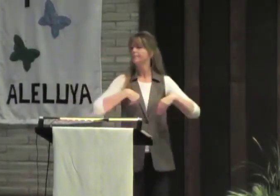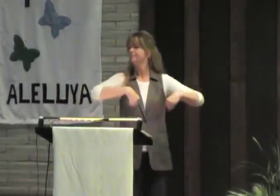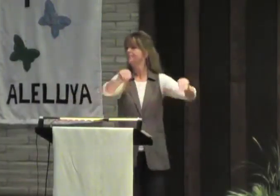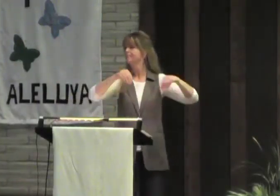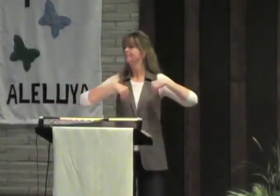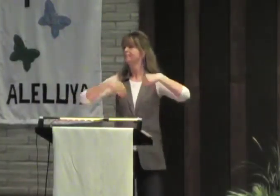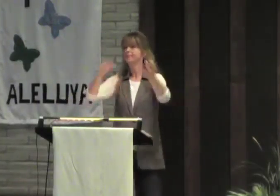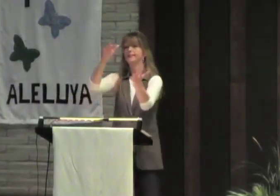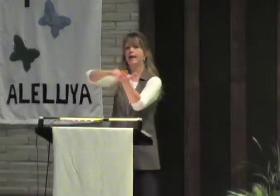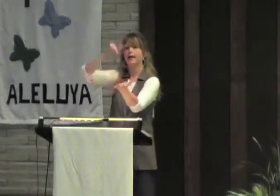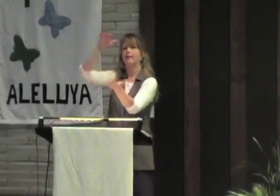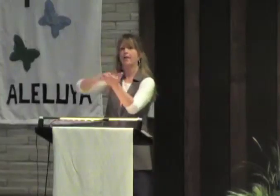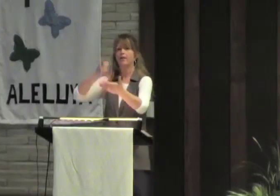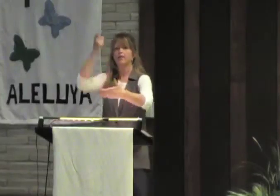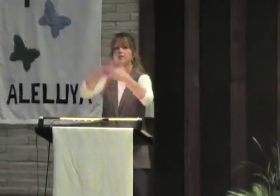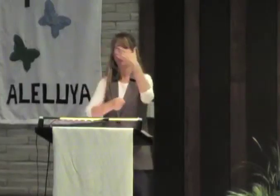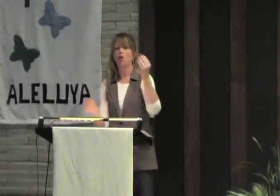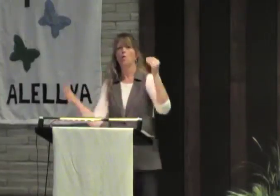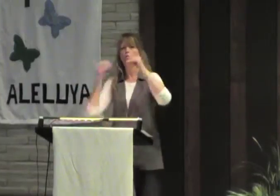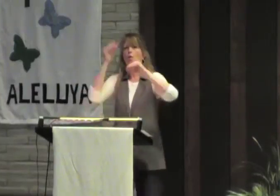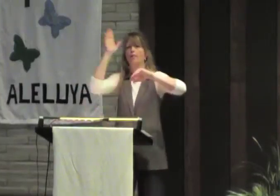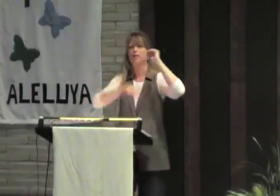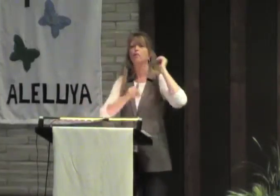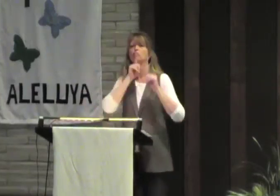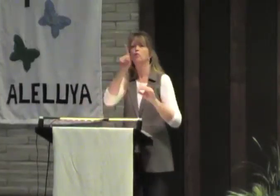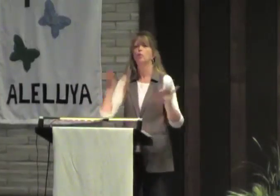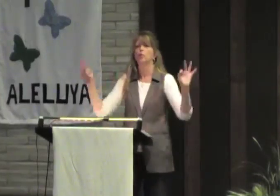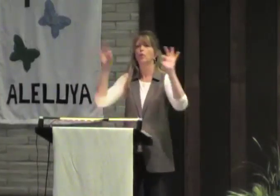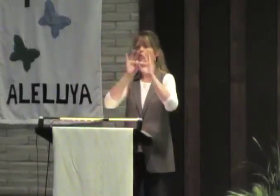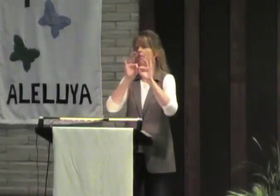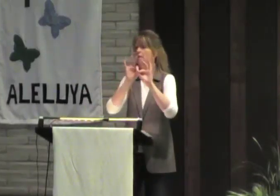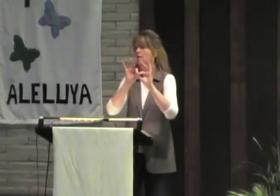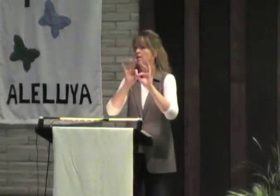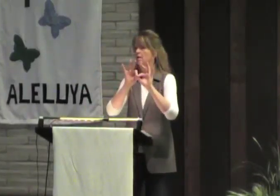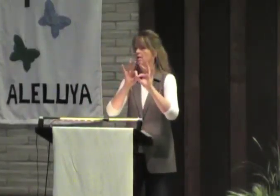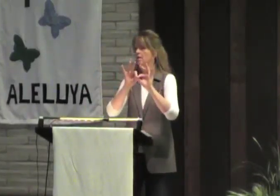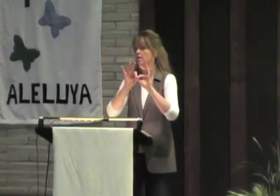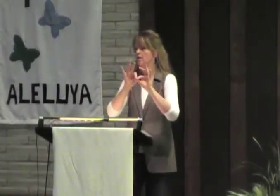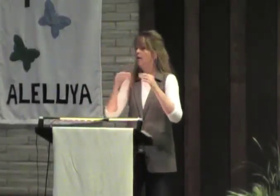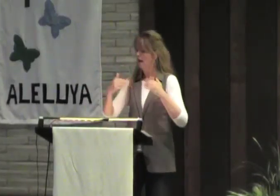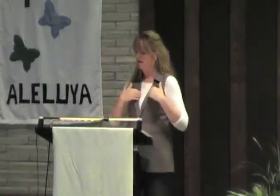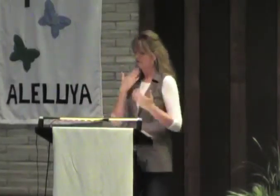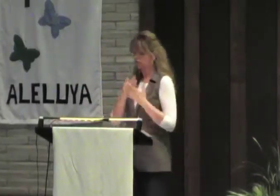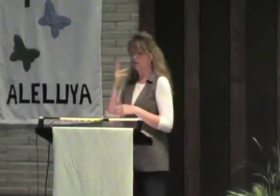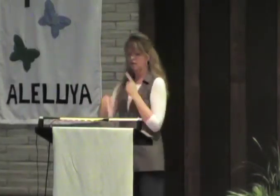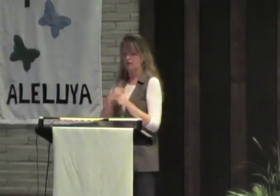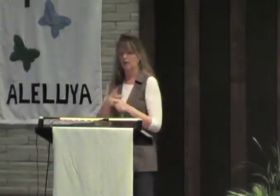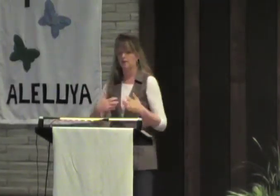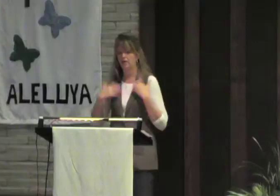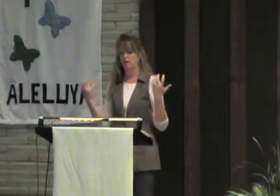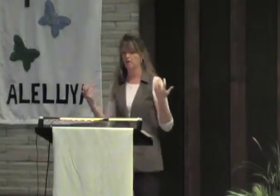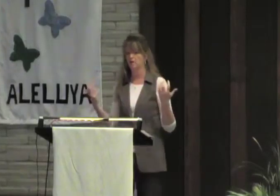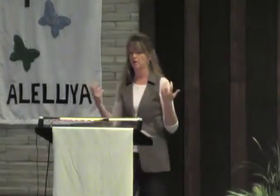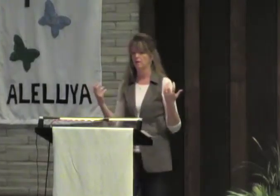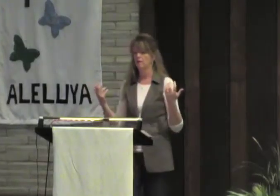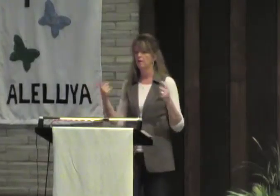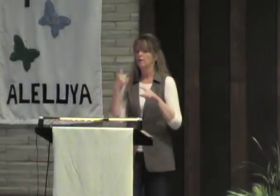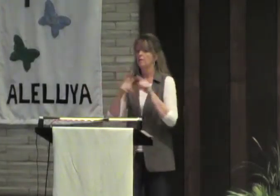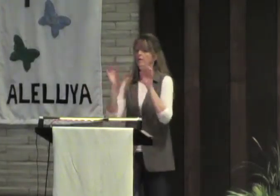were selling things for money. They were taking advantage. And it was really important that that anger that